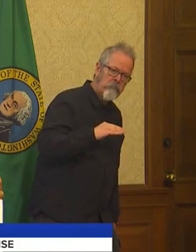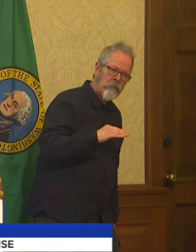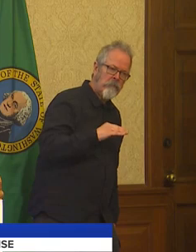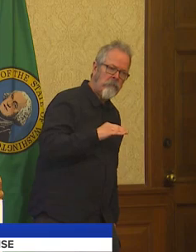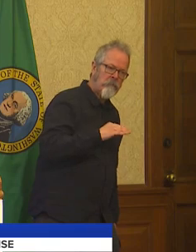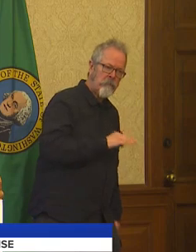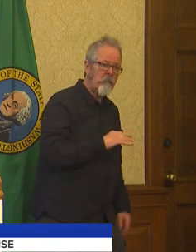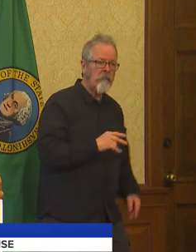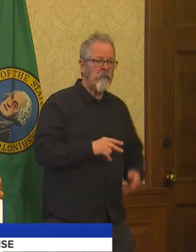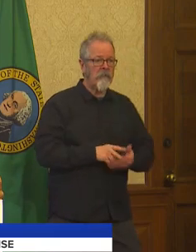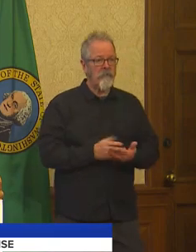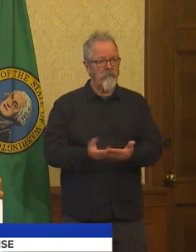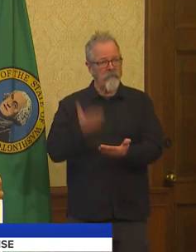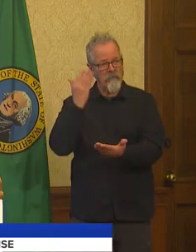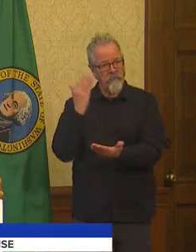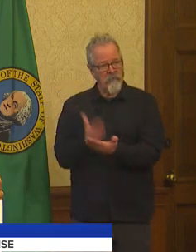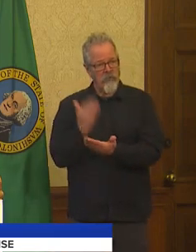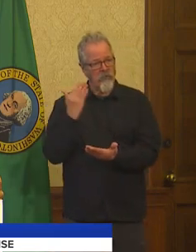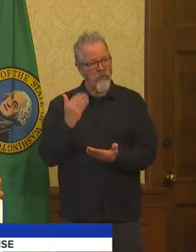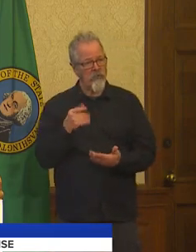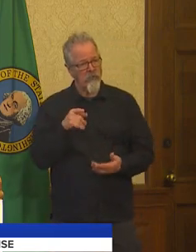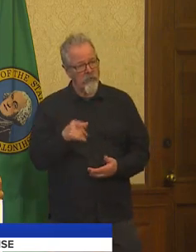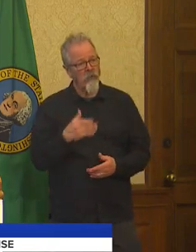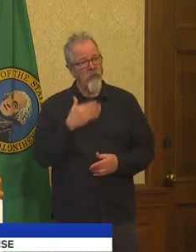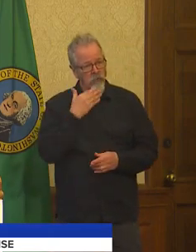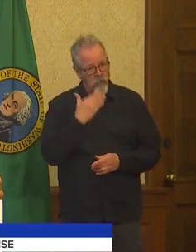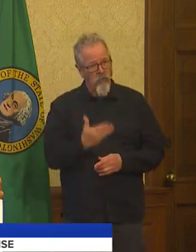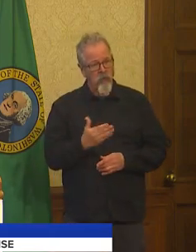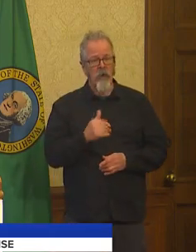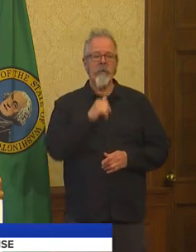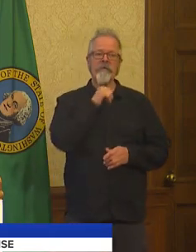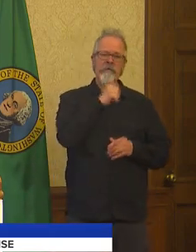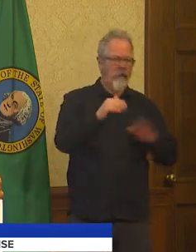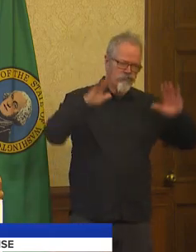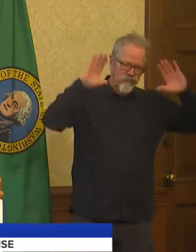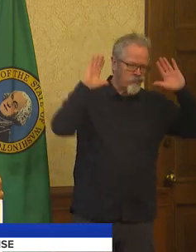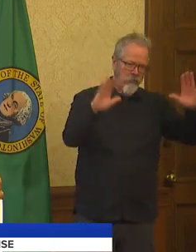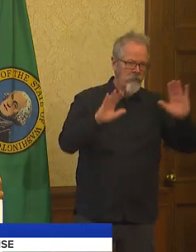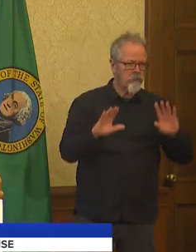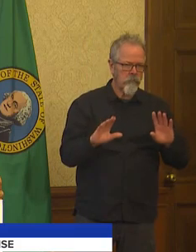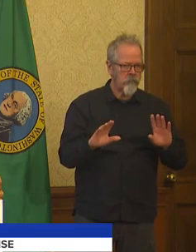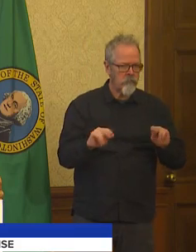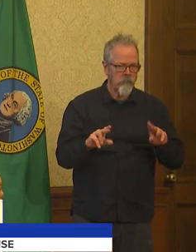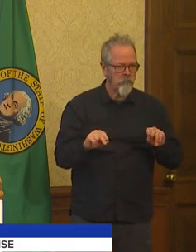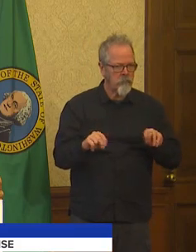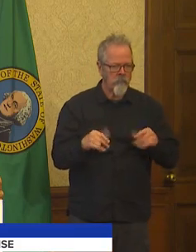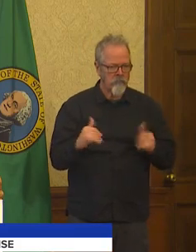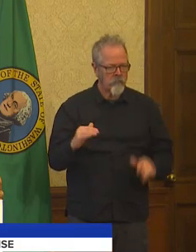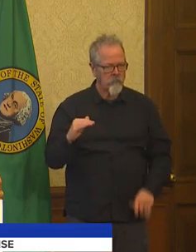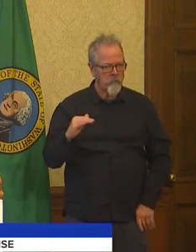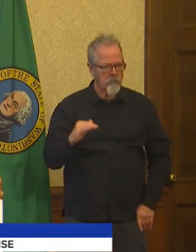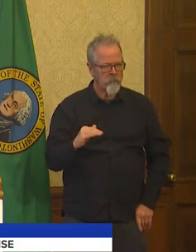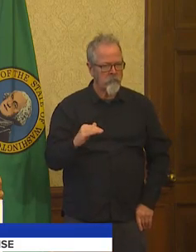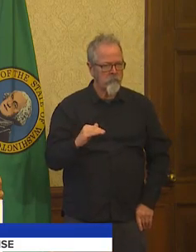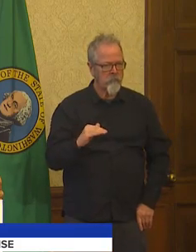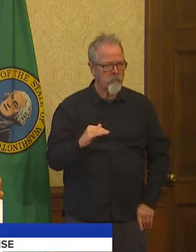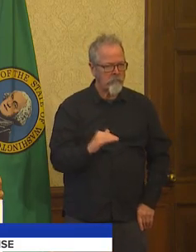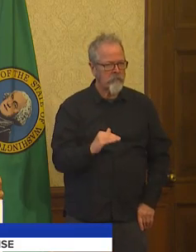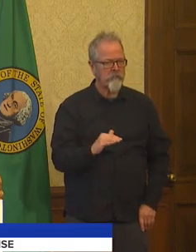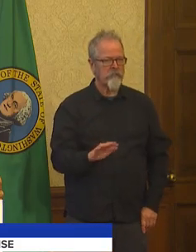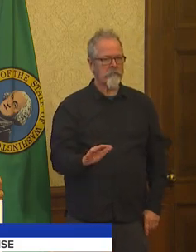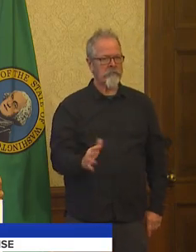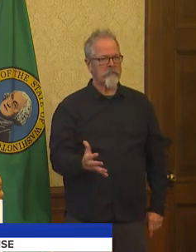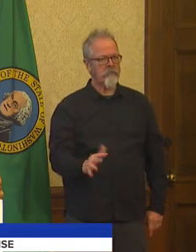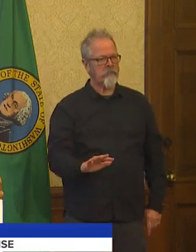Now, there is another model from the Institute for Health Metrics. That model, in a sense, is